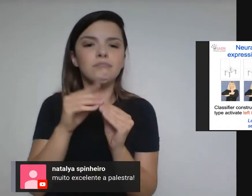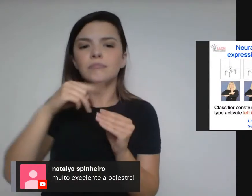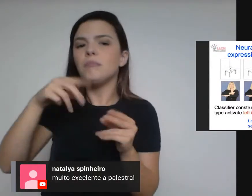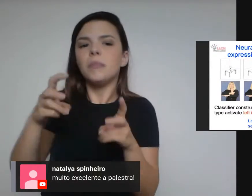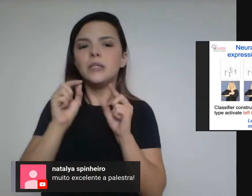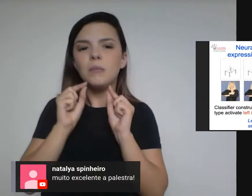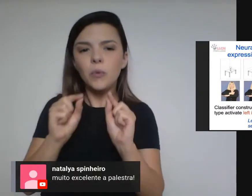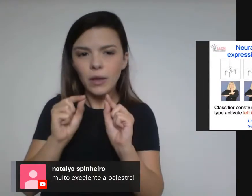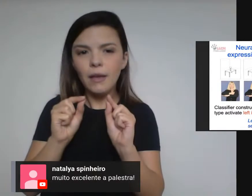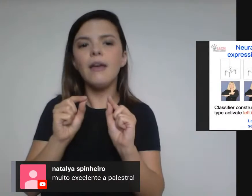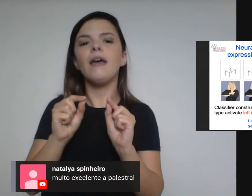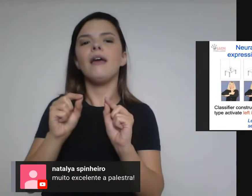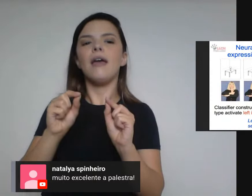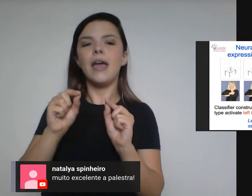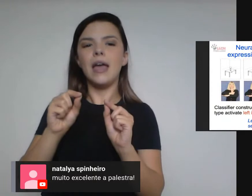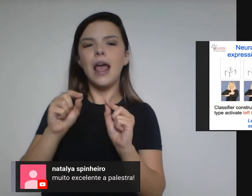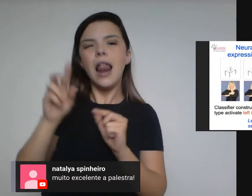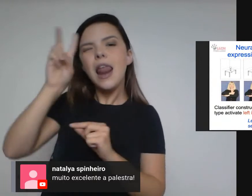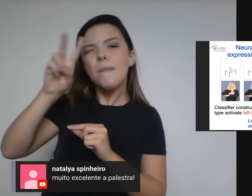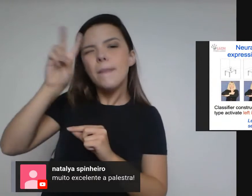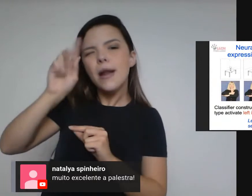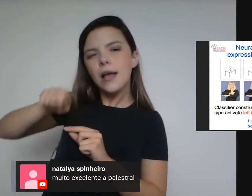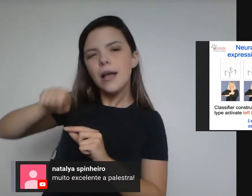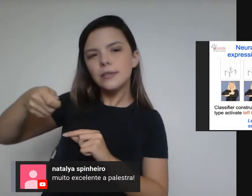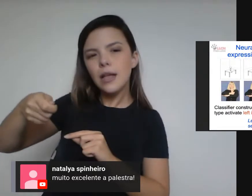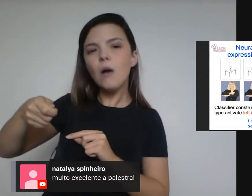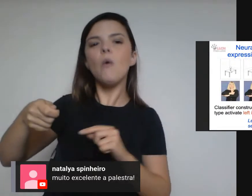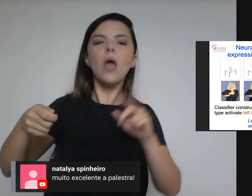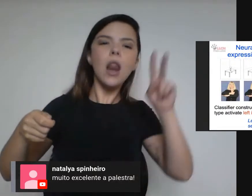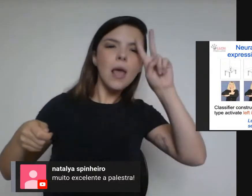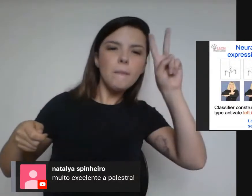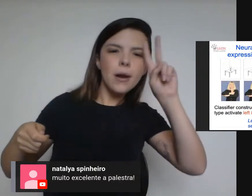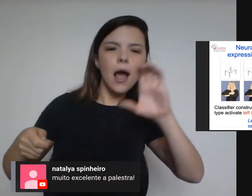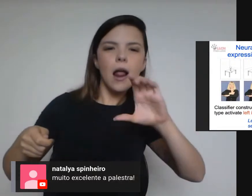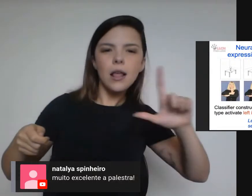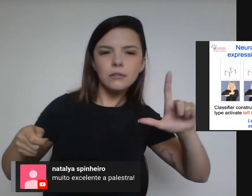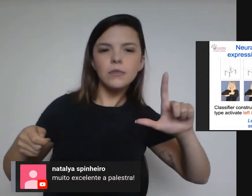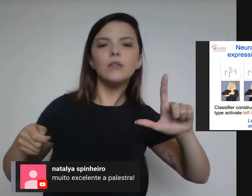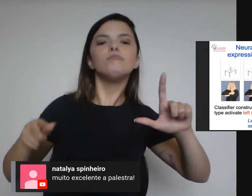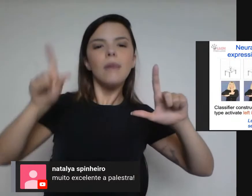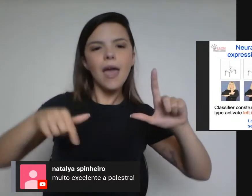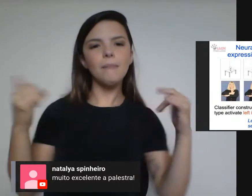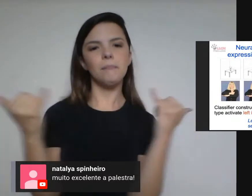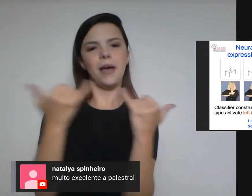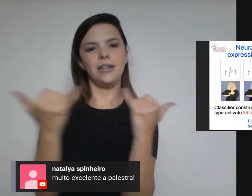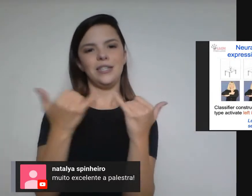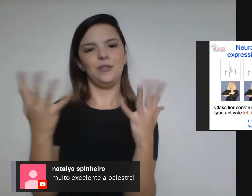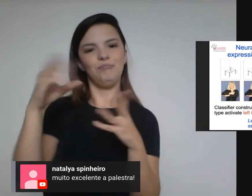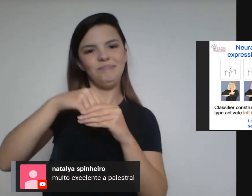a classifier morpheme. And that's not the case for retrieving a location